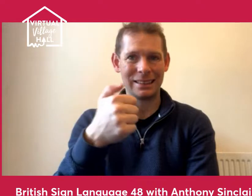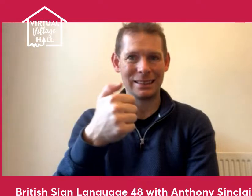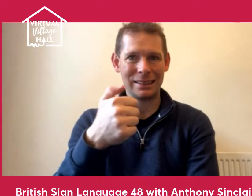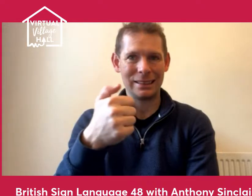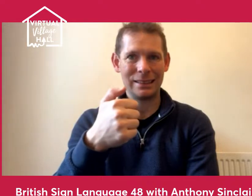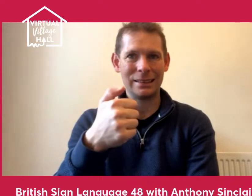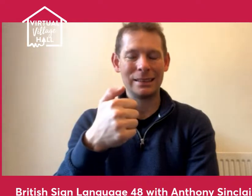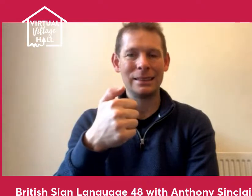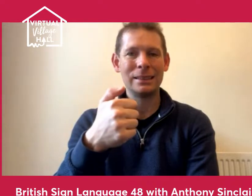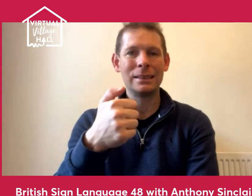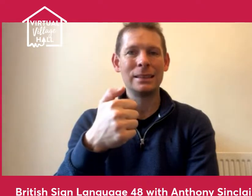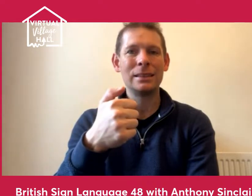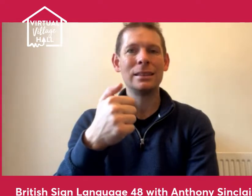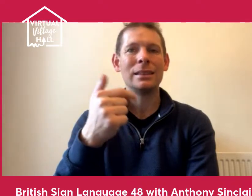So 16,